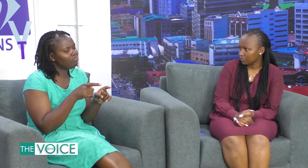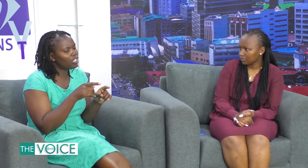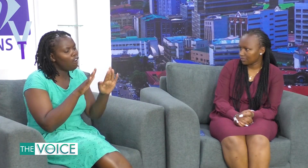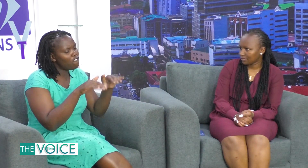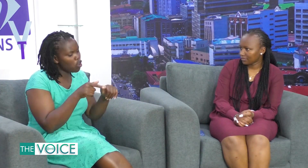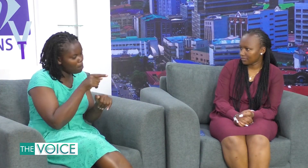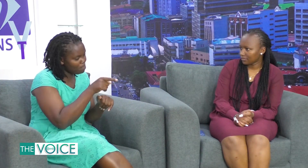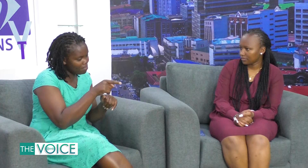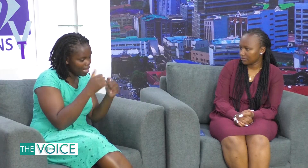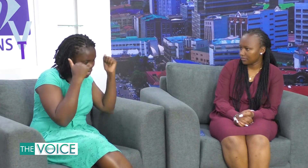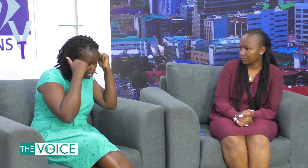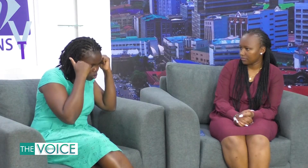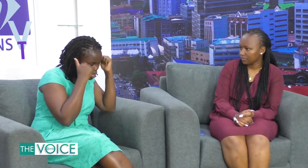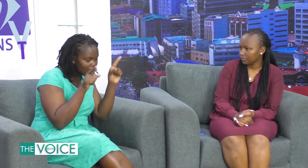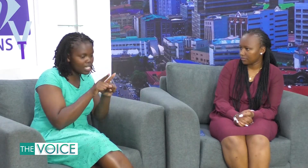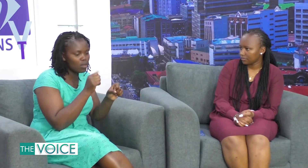are you studying, and also